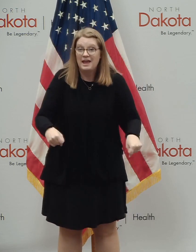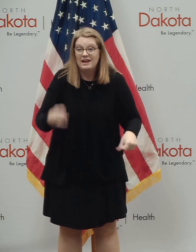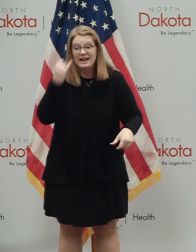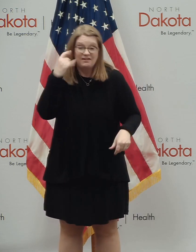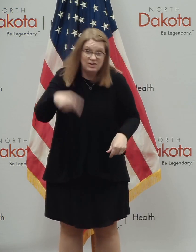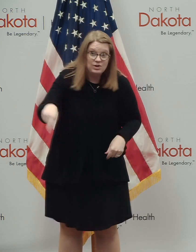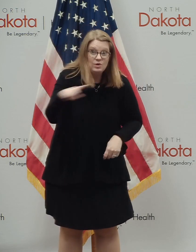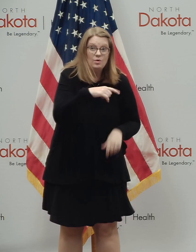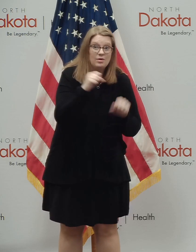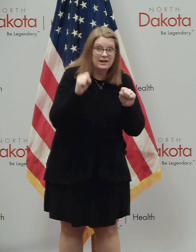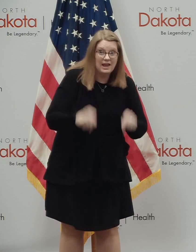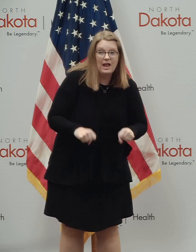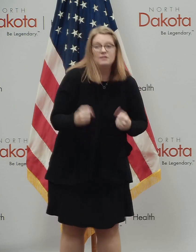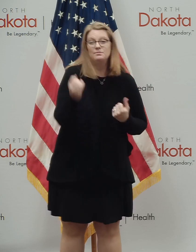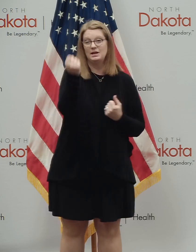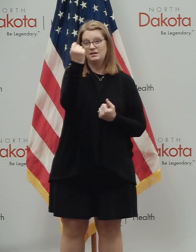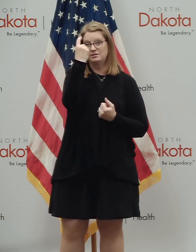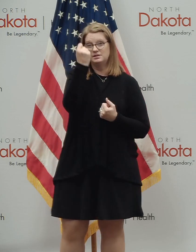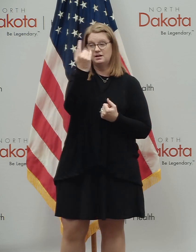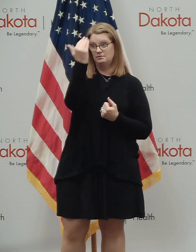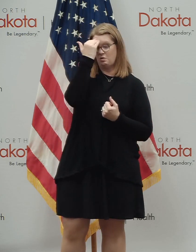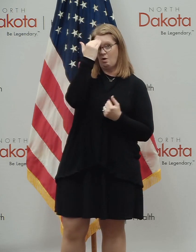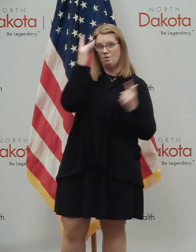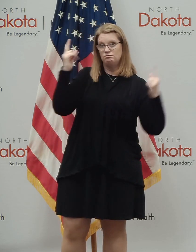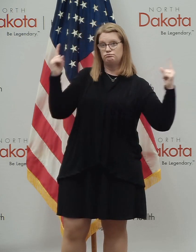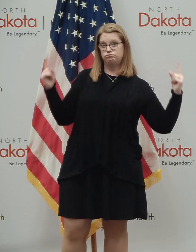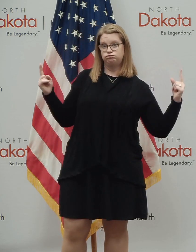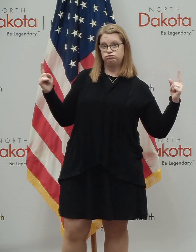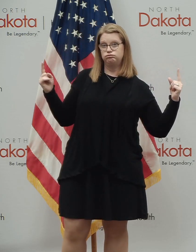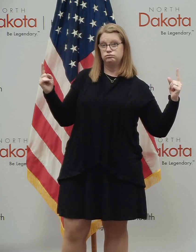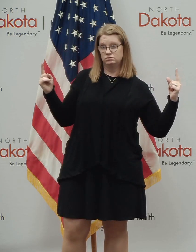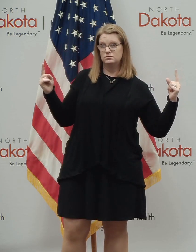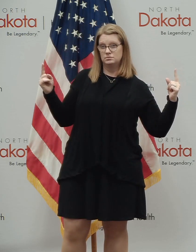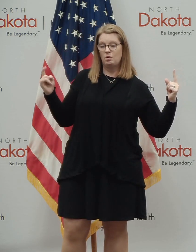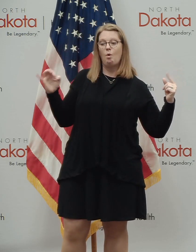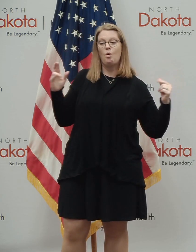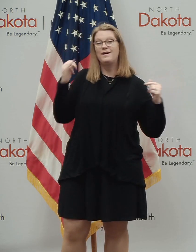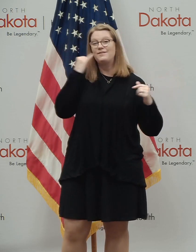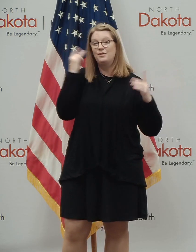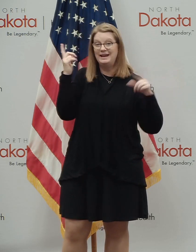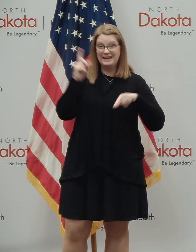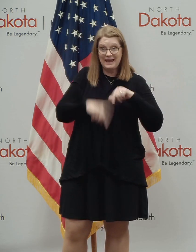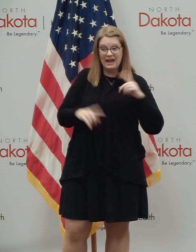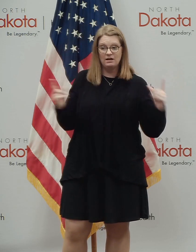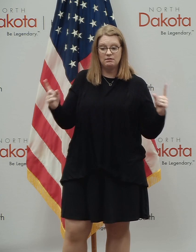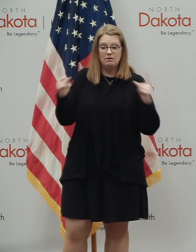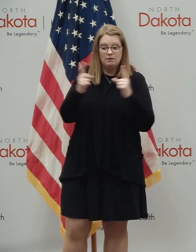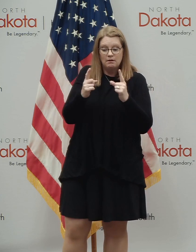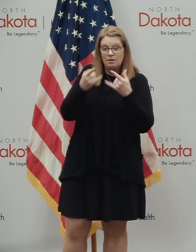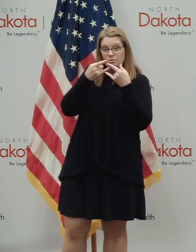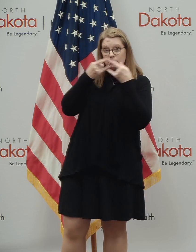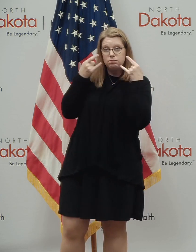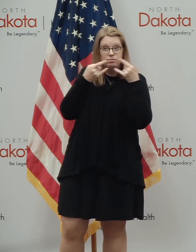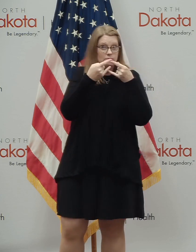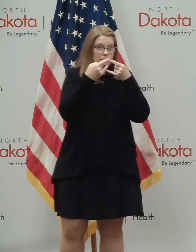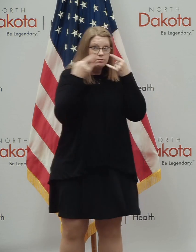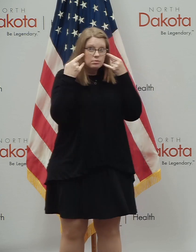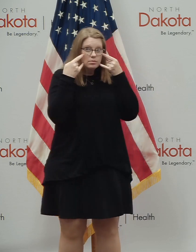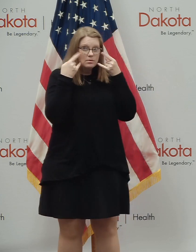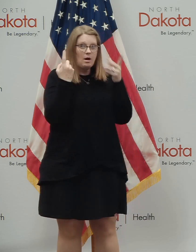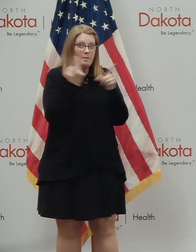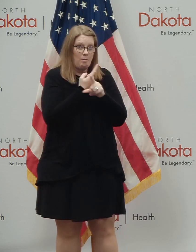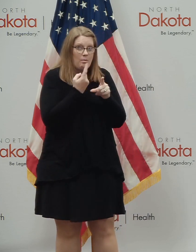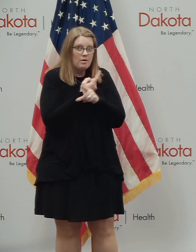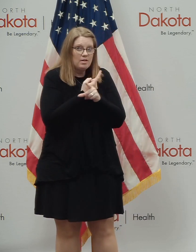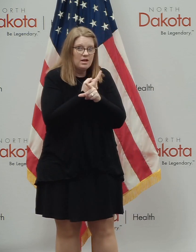more conscious of both distancing or when we can't, making sure that we're masking appropriately in a way that